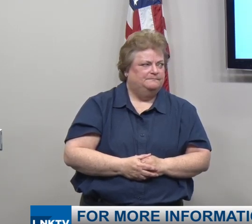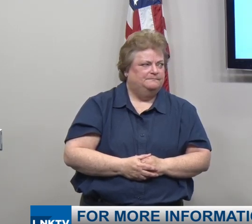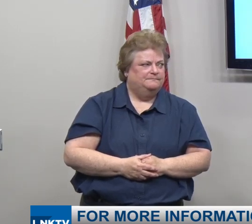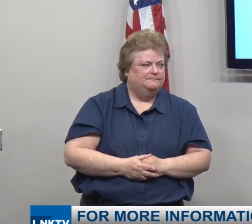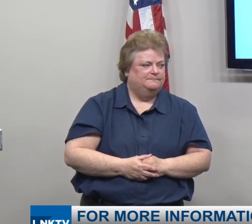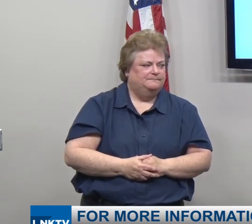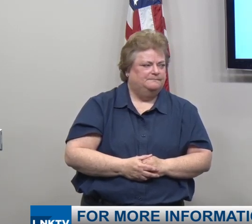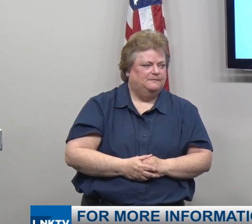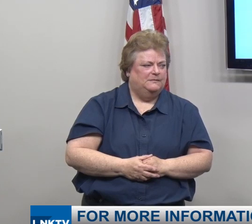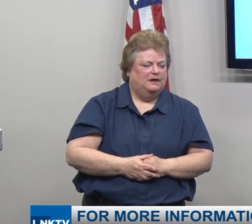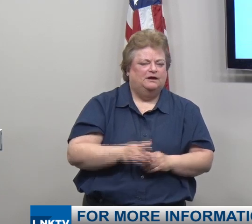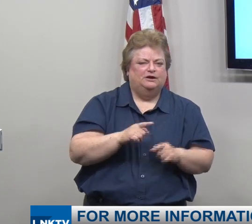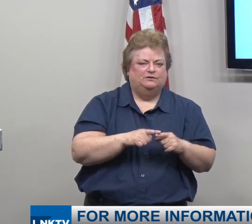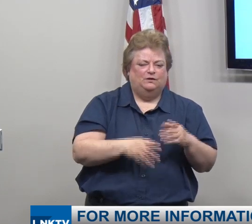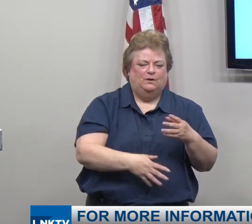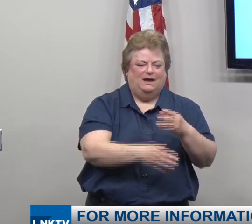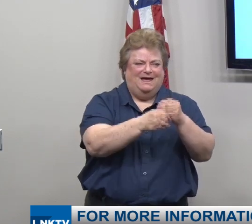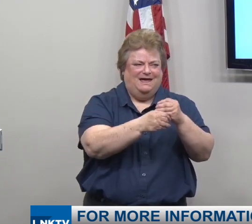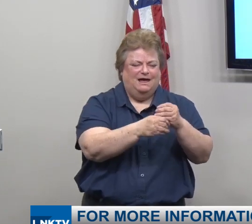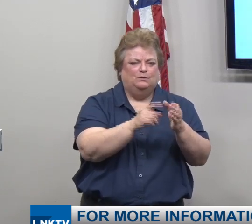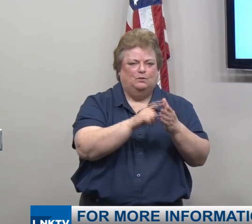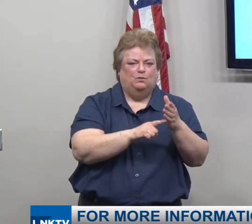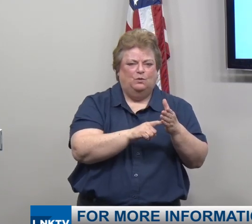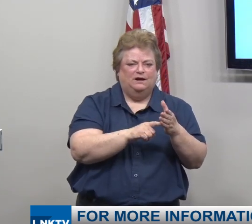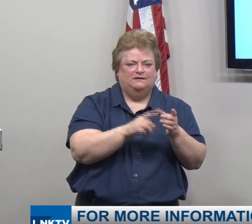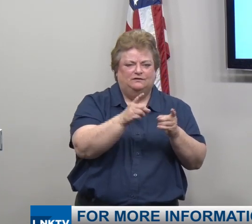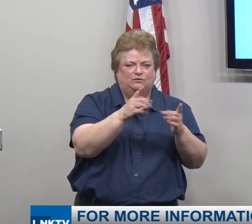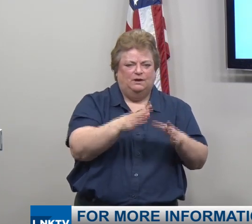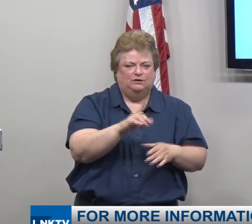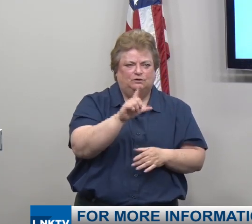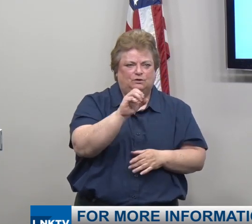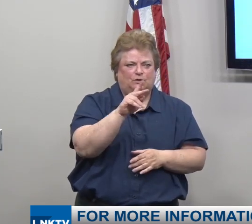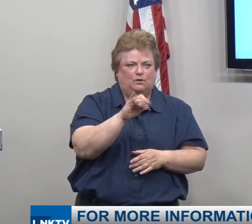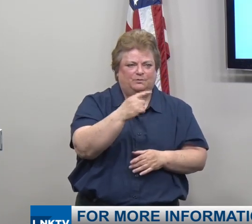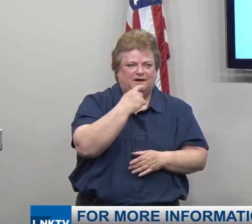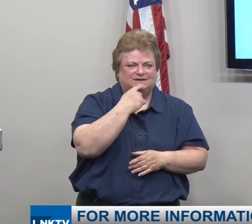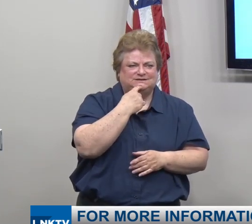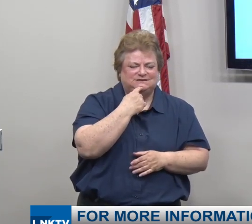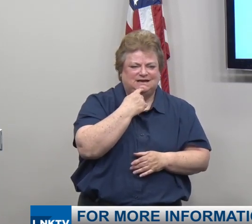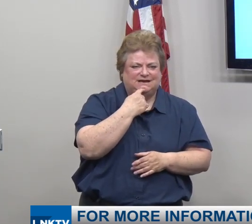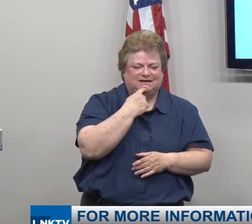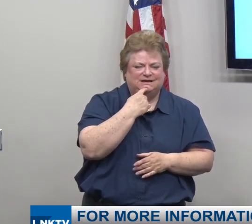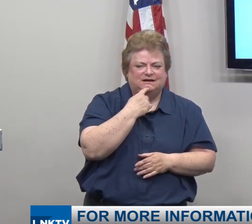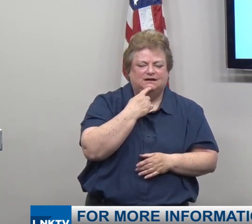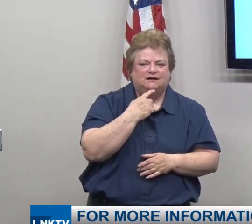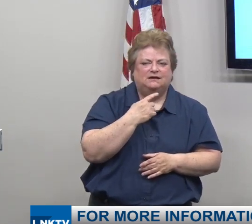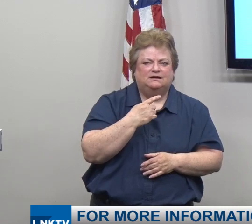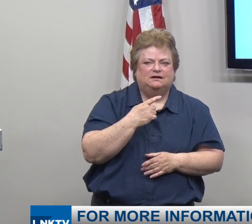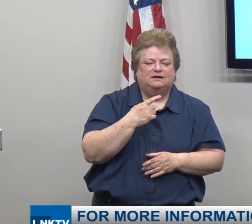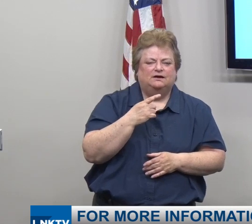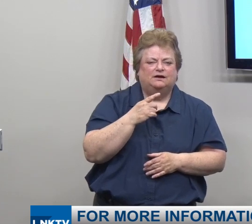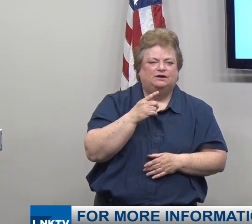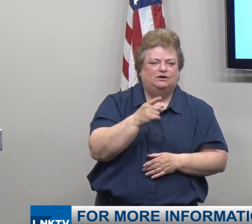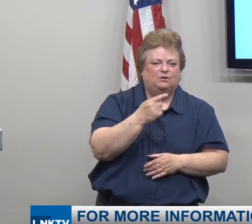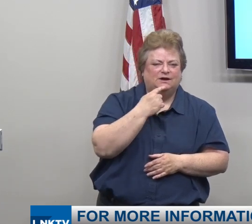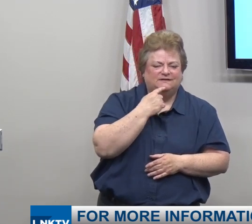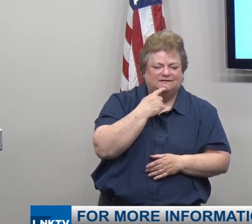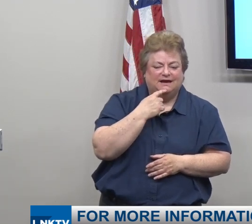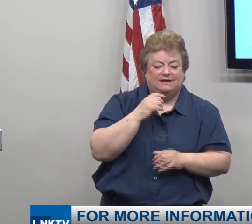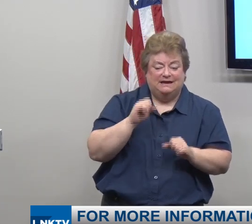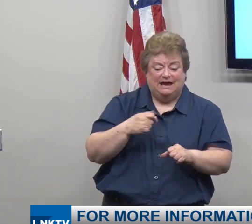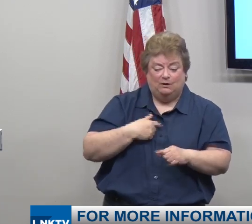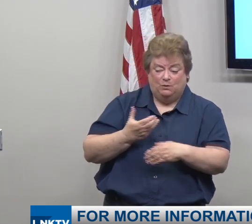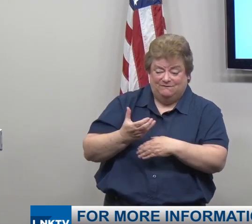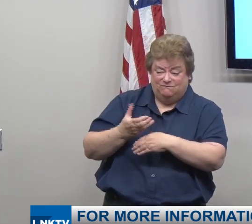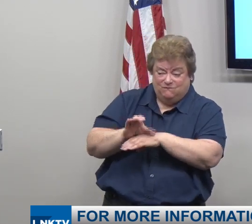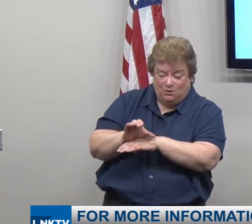And just to build on what Interim Director Lopez said about the parks, you had asked a question about is it enforceable